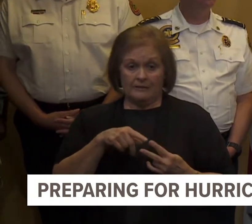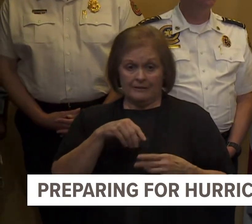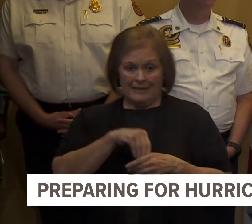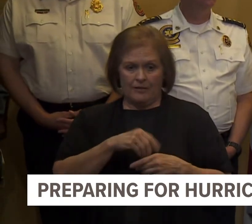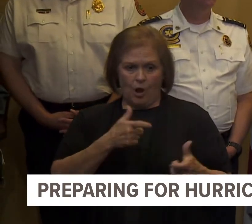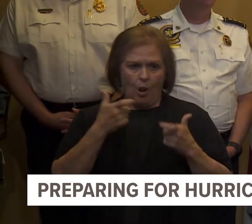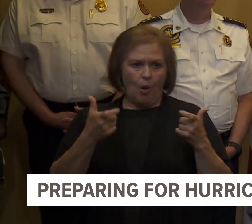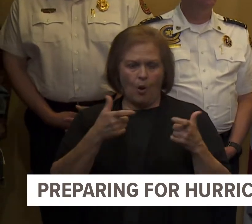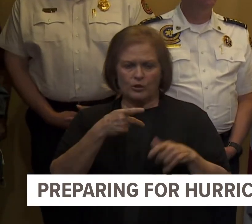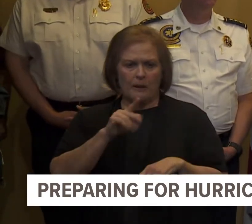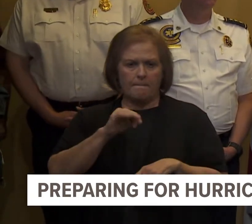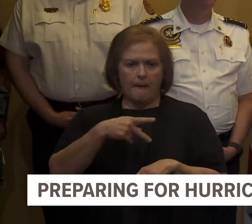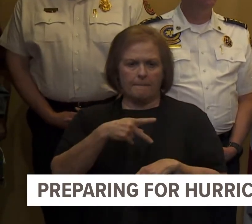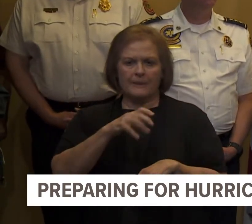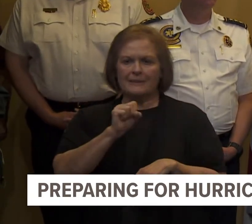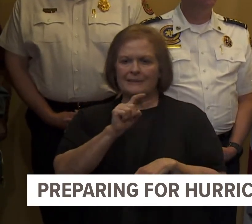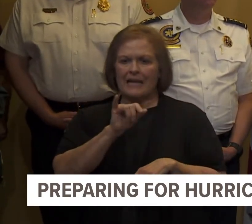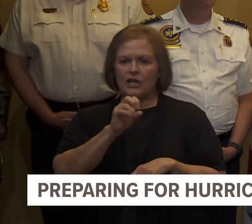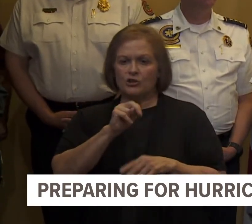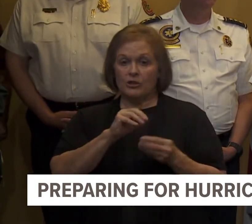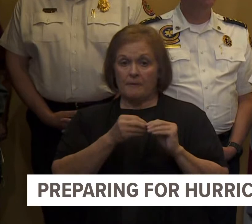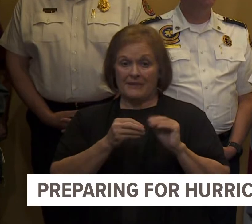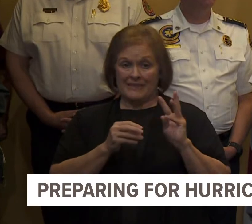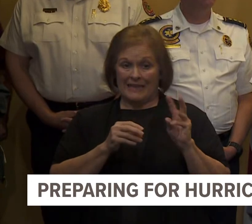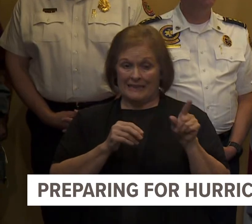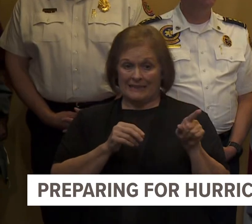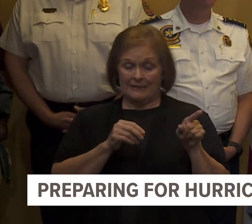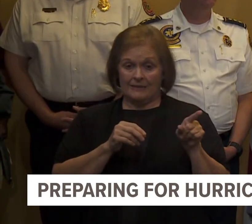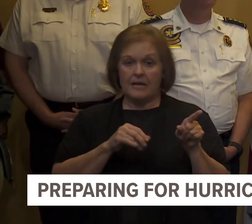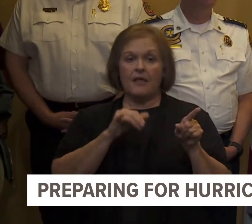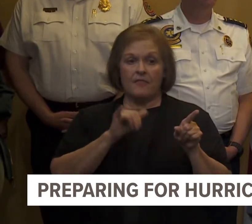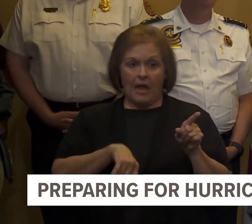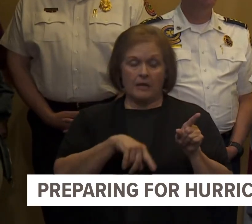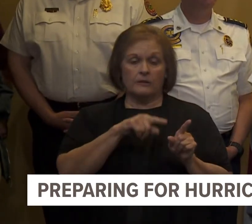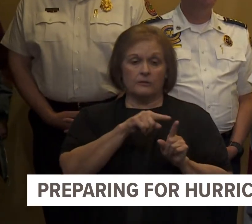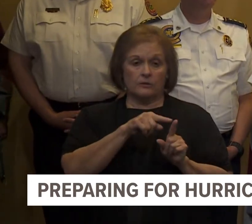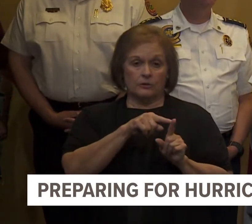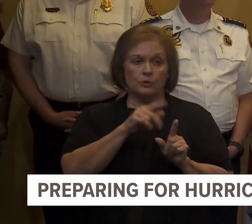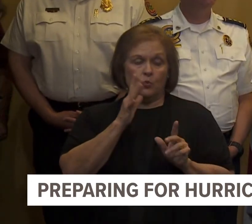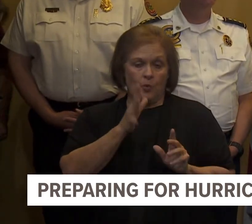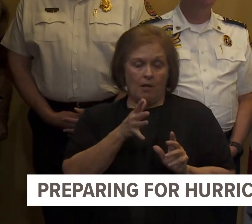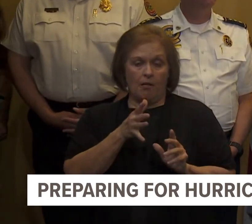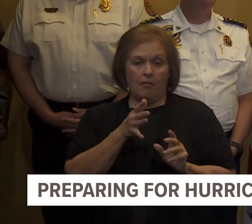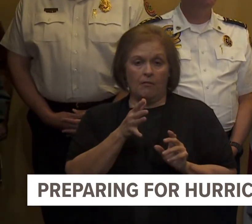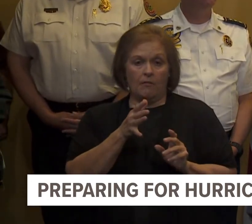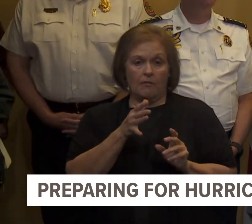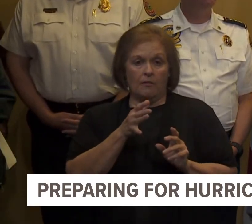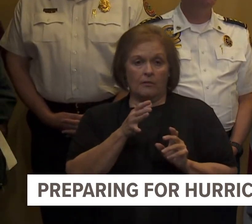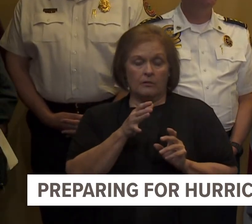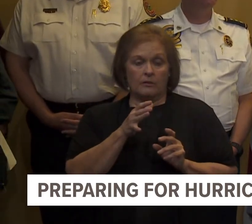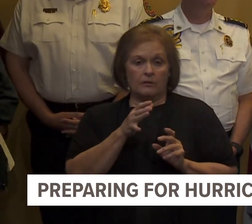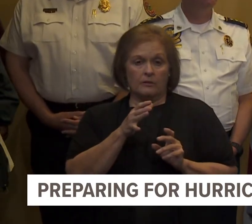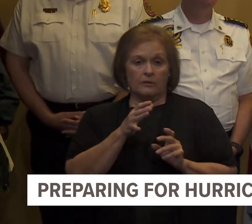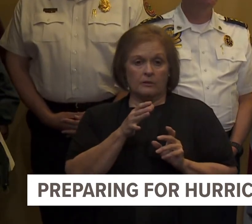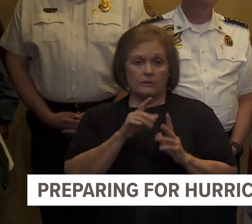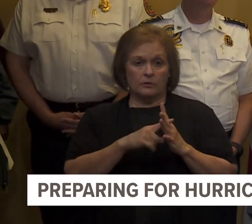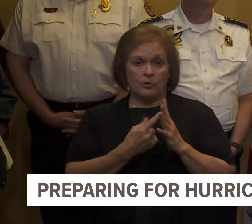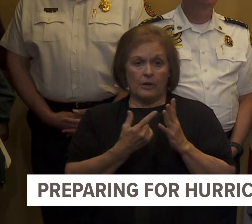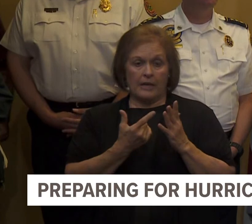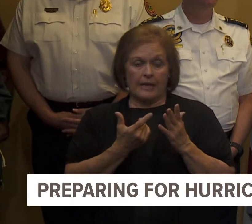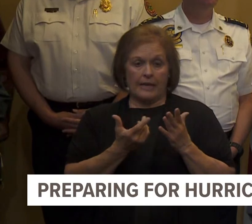pumping station, DPS 6, and those are slated to be coming back. Either one is due